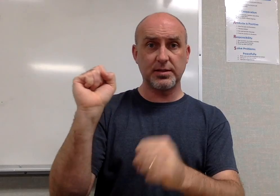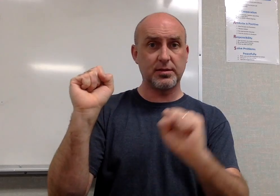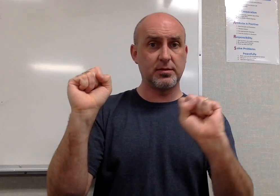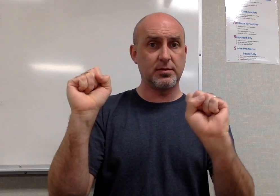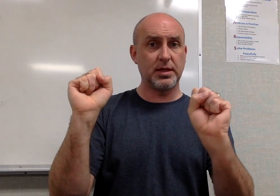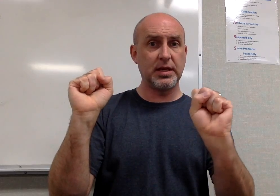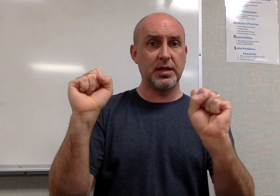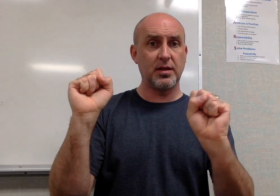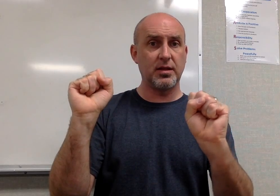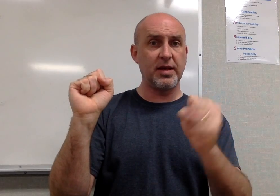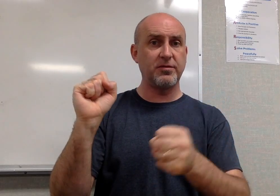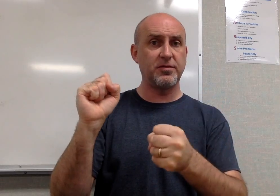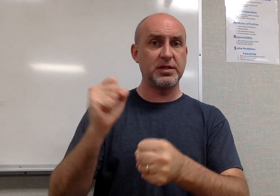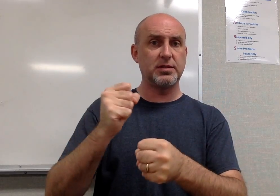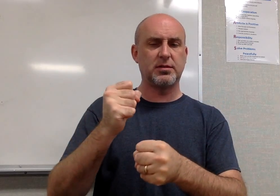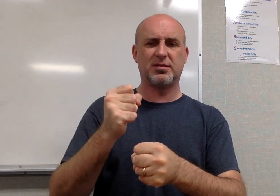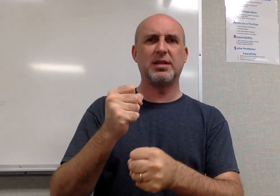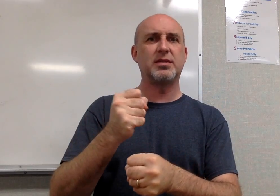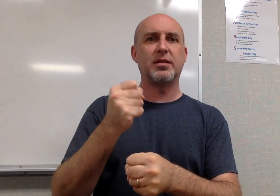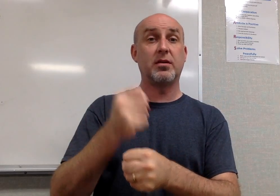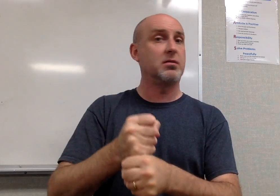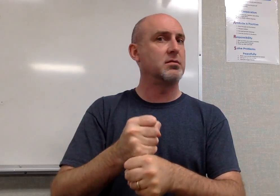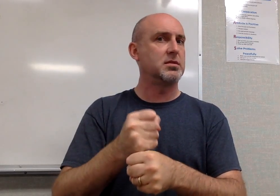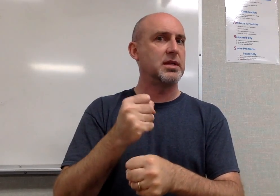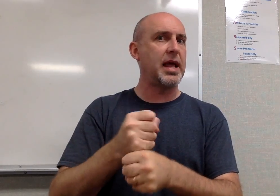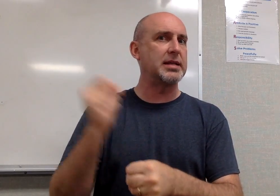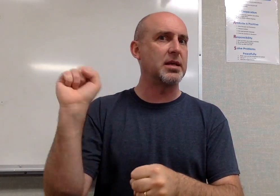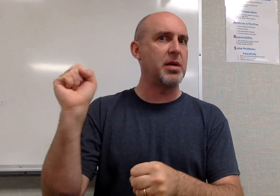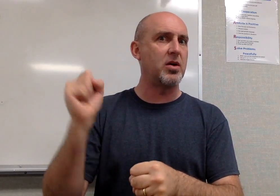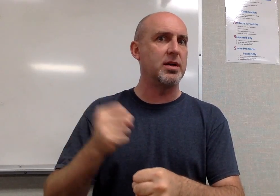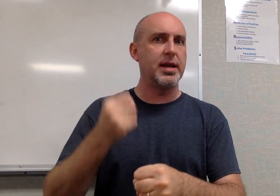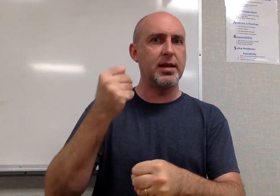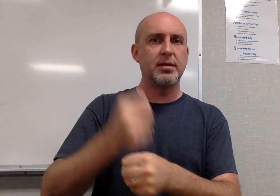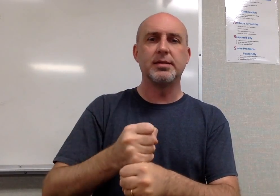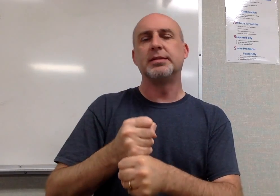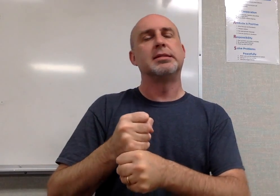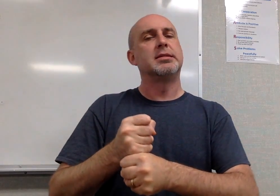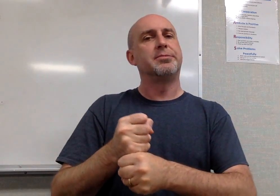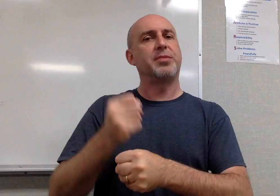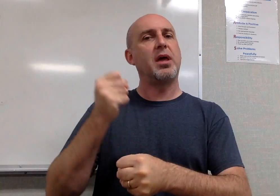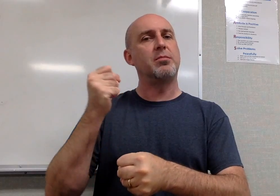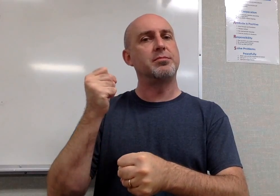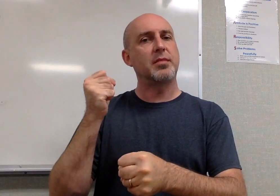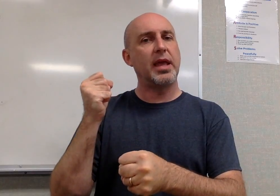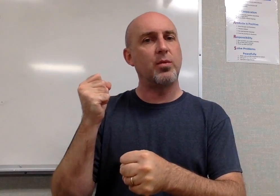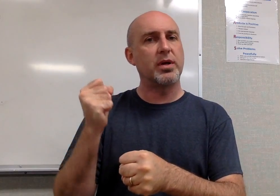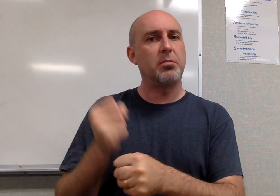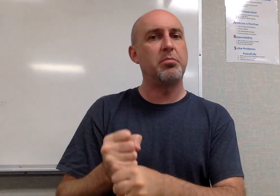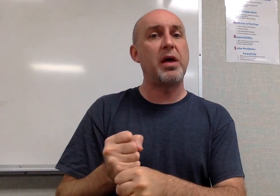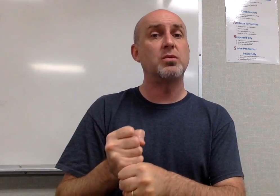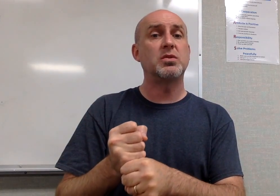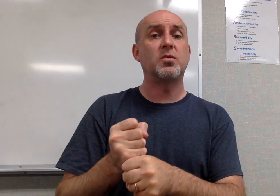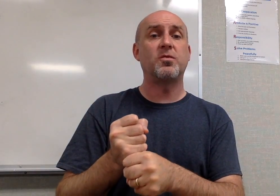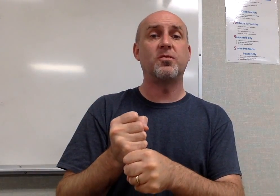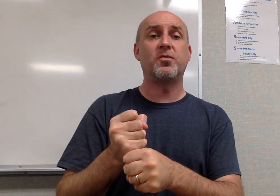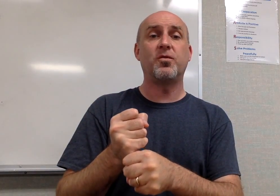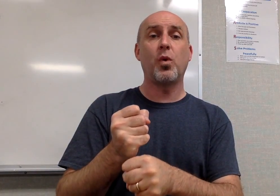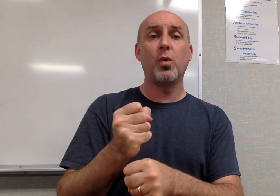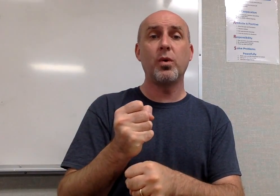fist hitting on the left fist. It sounds like it's going to ask him out on a date. And we're going to bounce forward